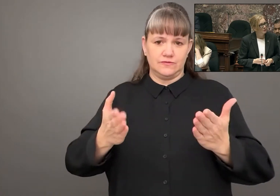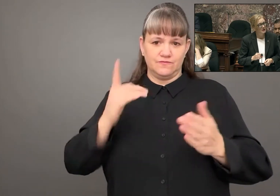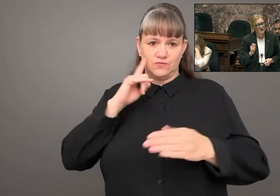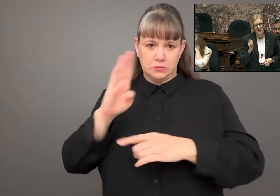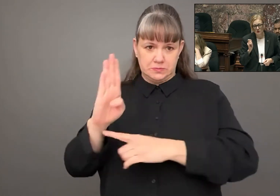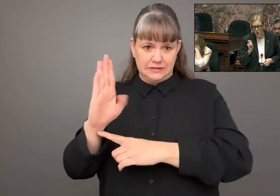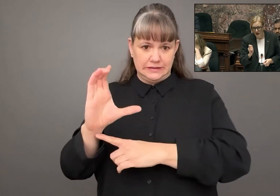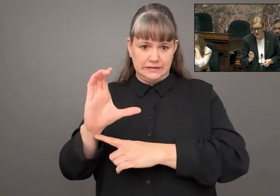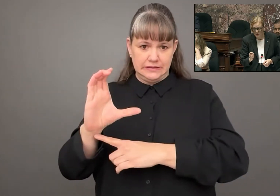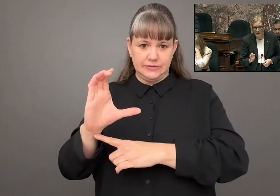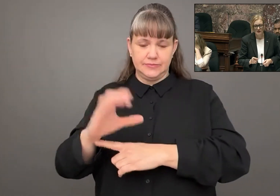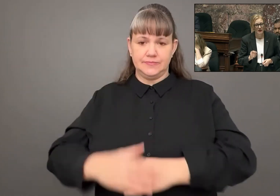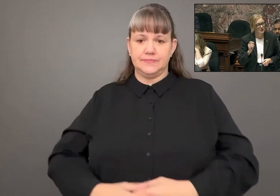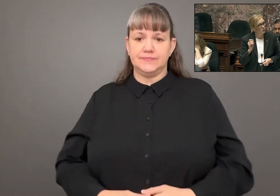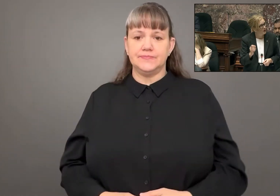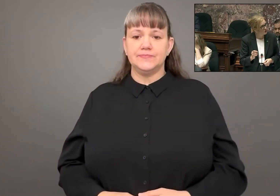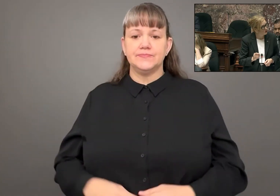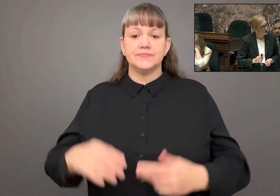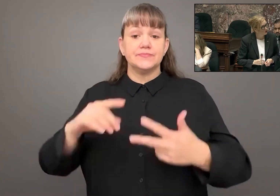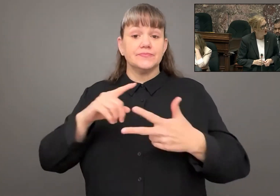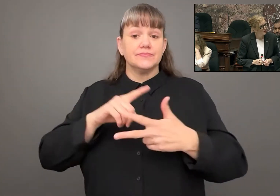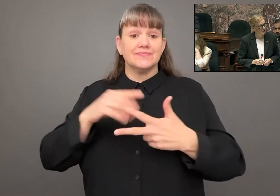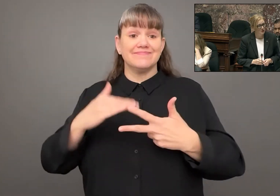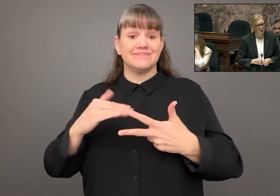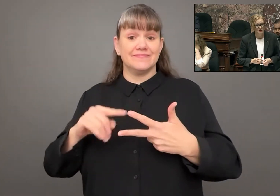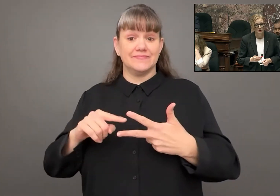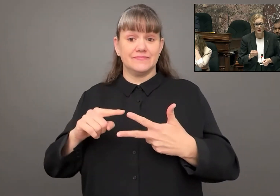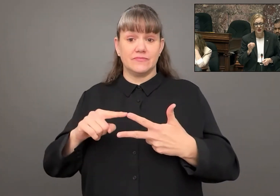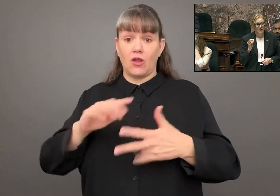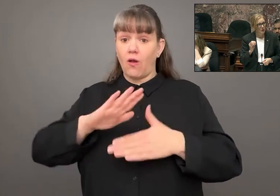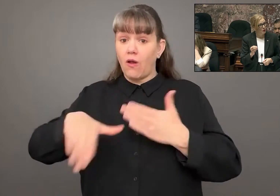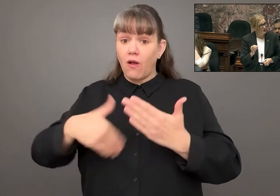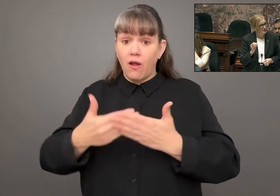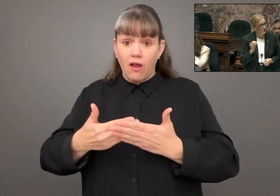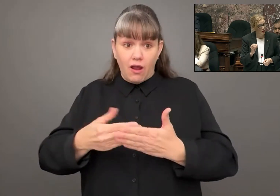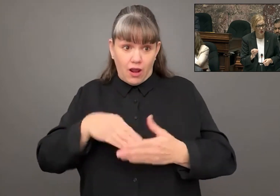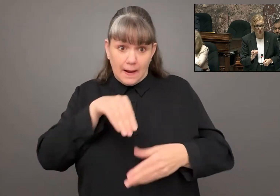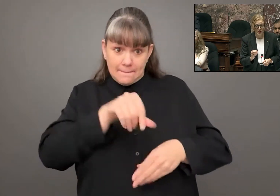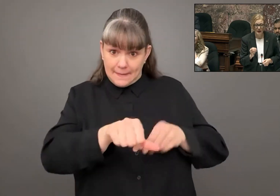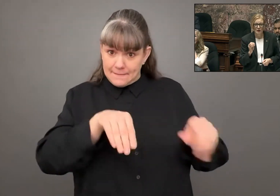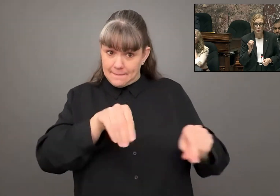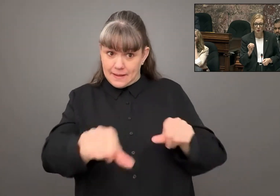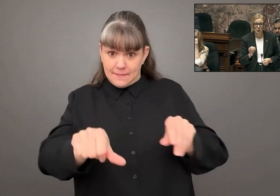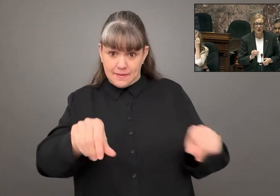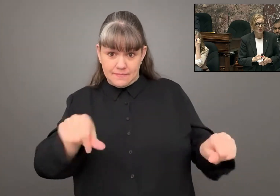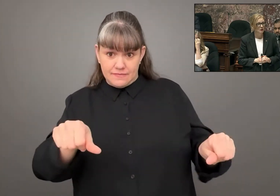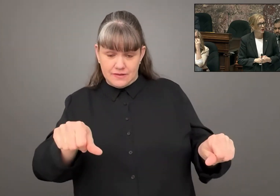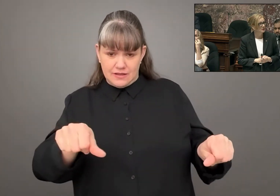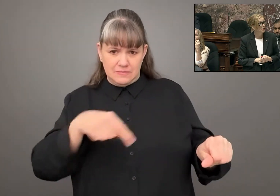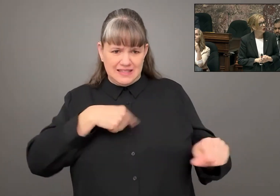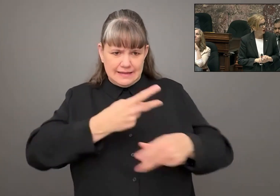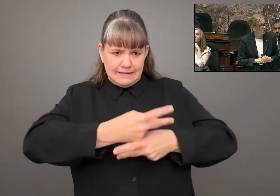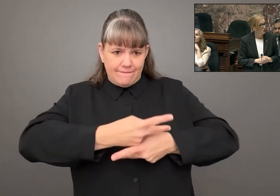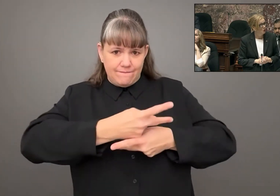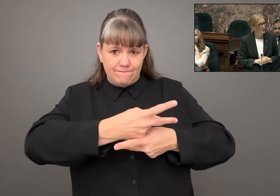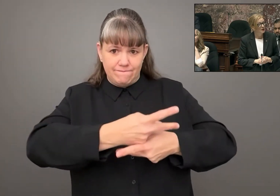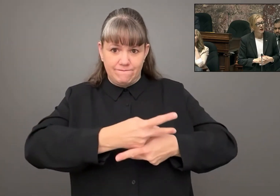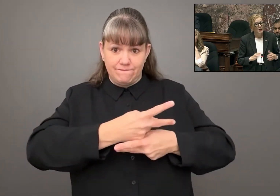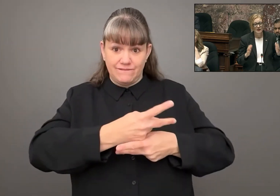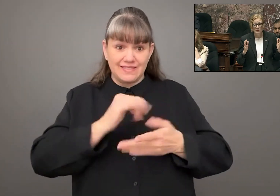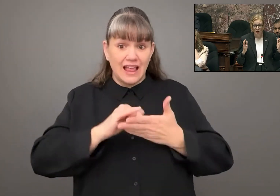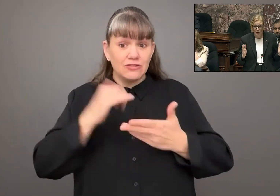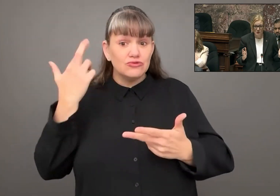British Columbians is well spent. That's why we're doing an efficiency review. That work is ongoing and we'll report out on it on